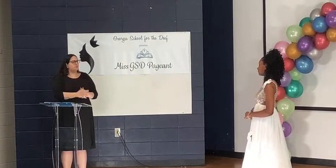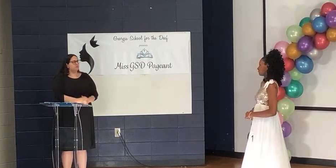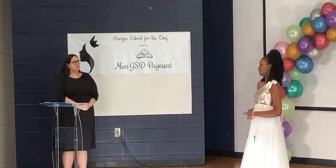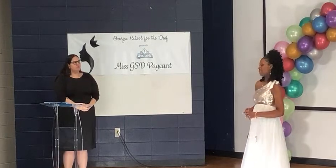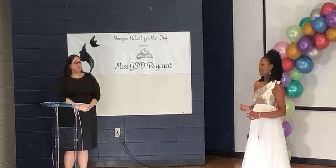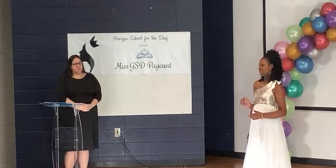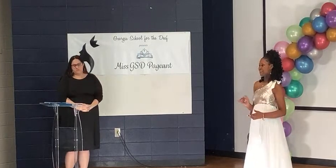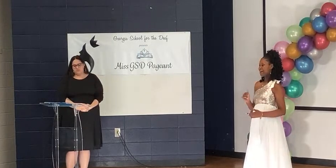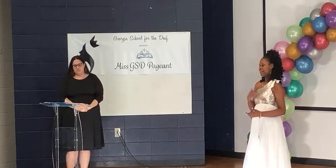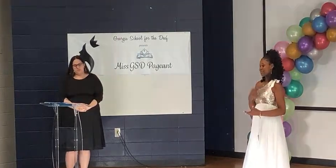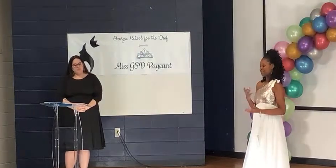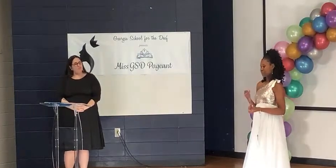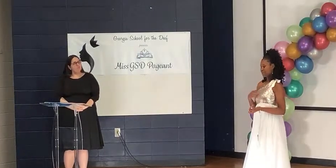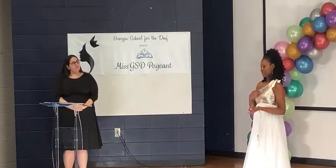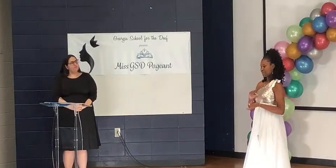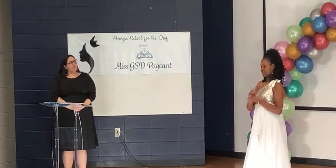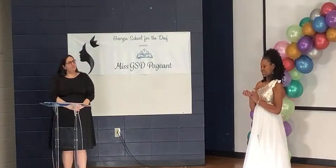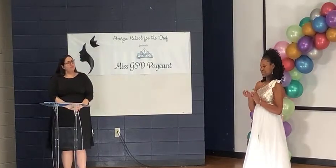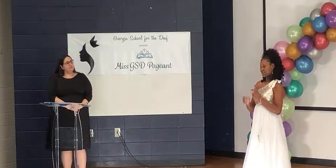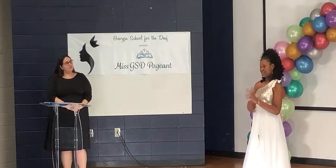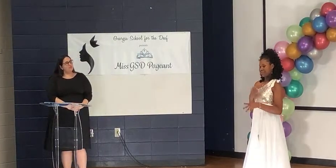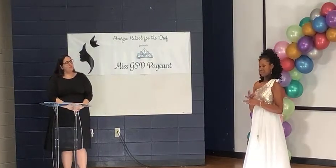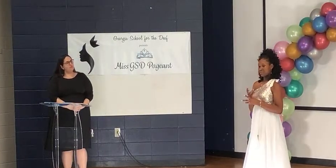way do you plan to change the world?